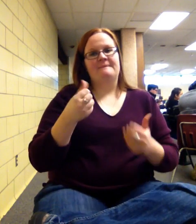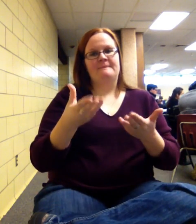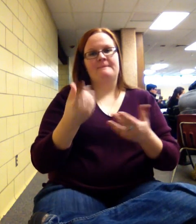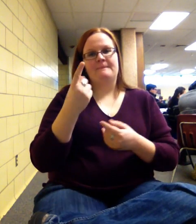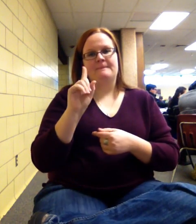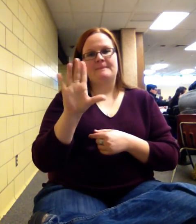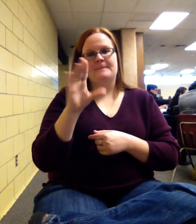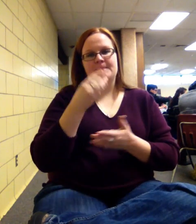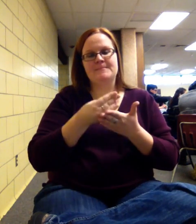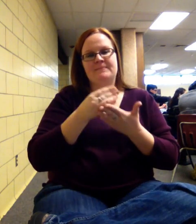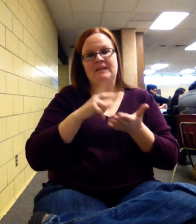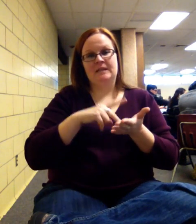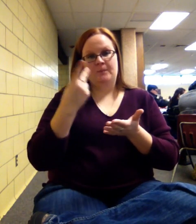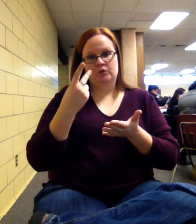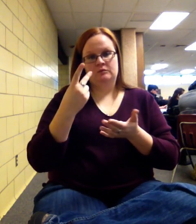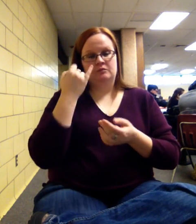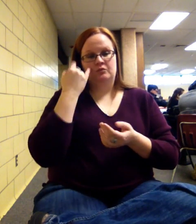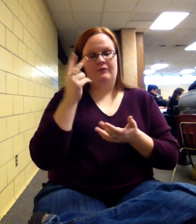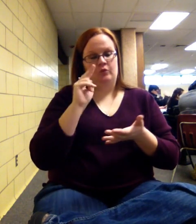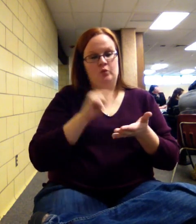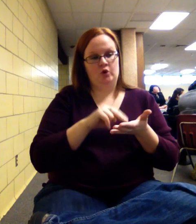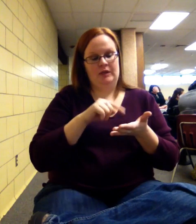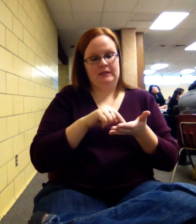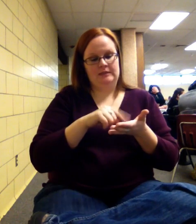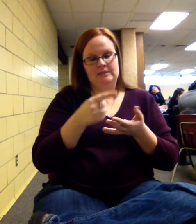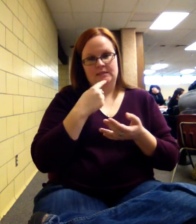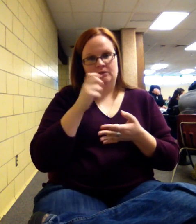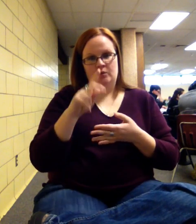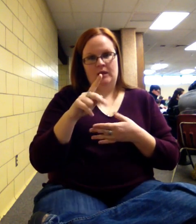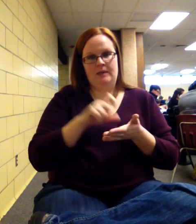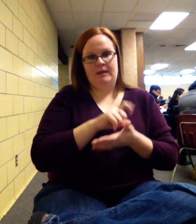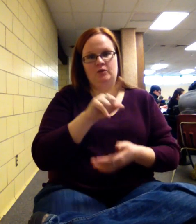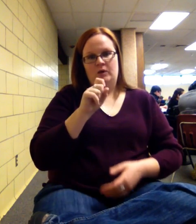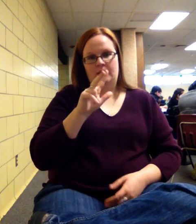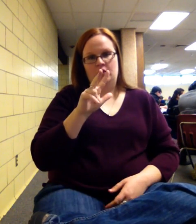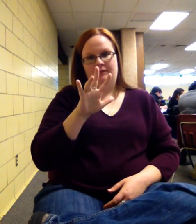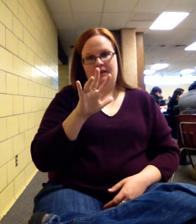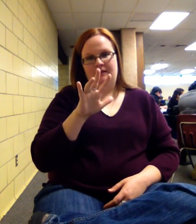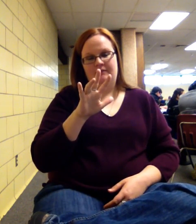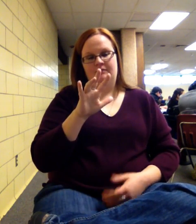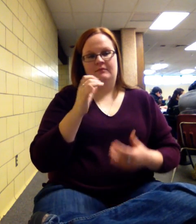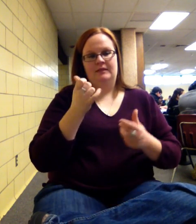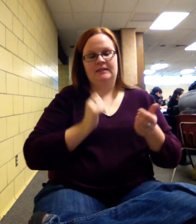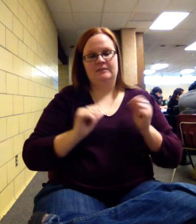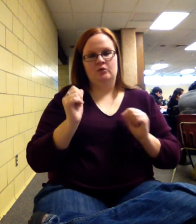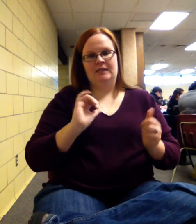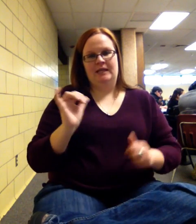money's doubling. So if you look at this, he's saying, okay, on page 135, let's pretend like